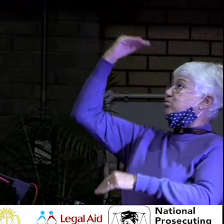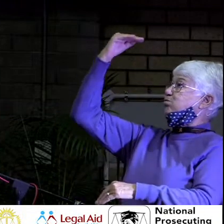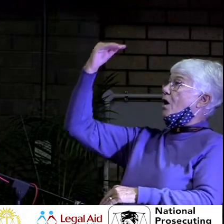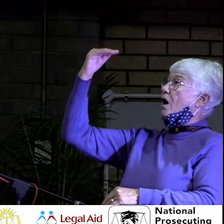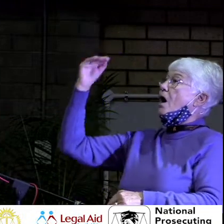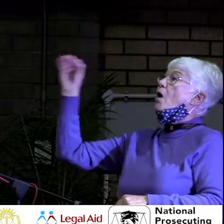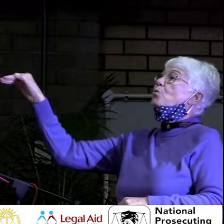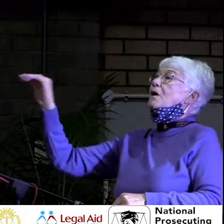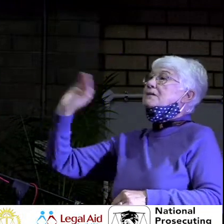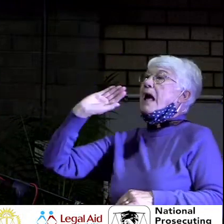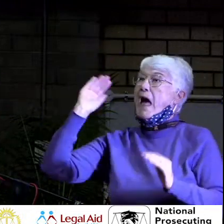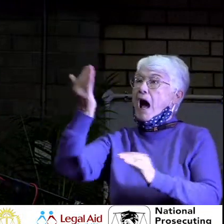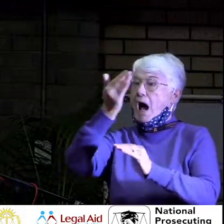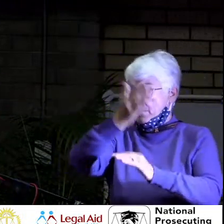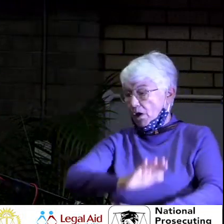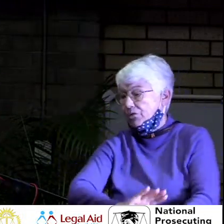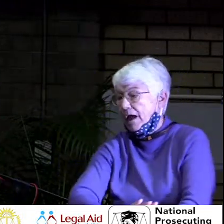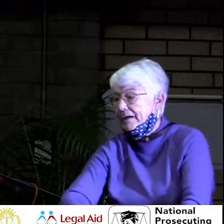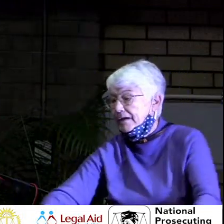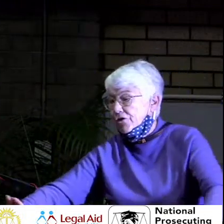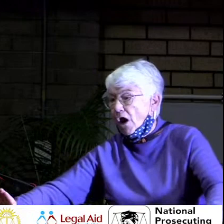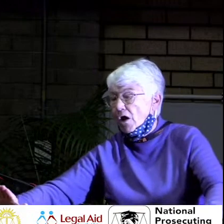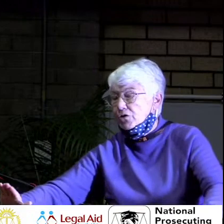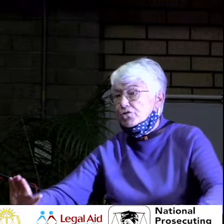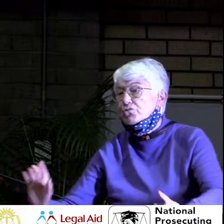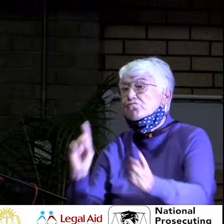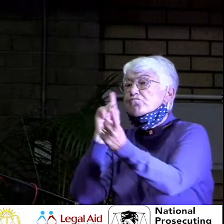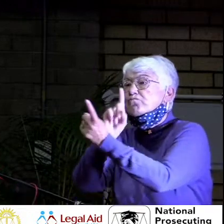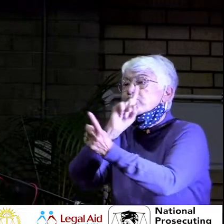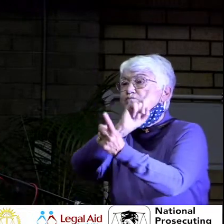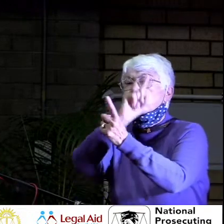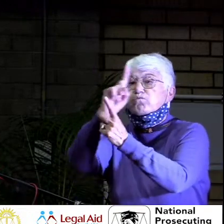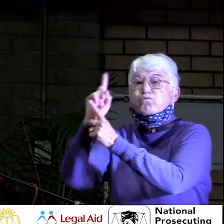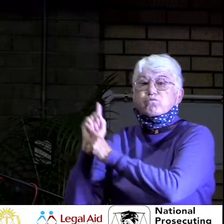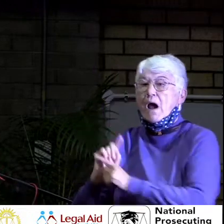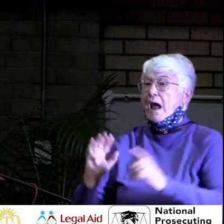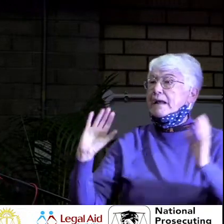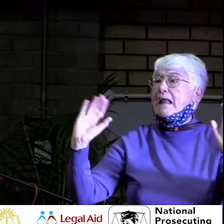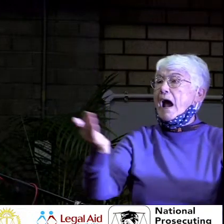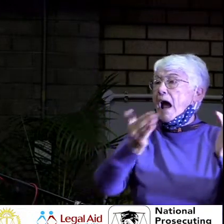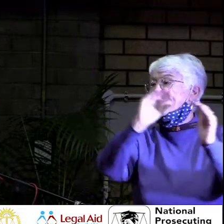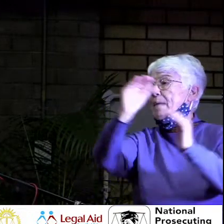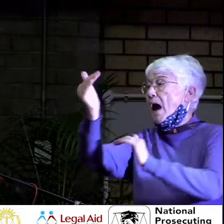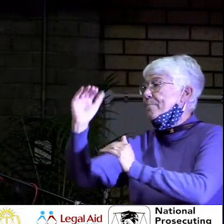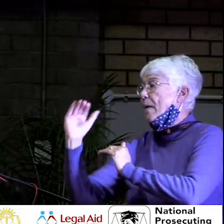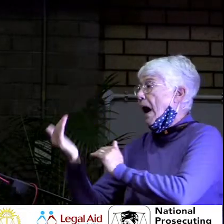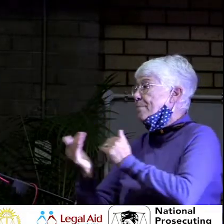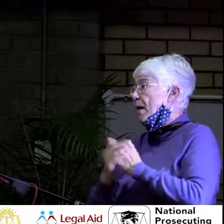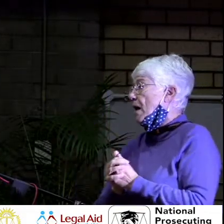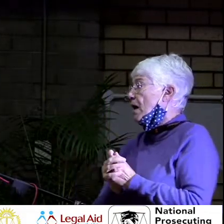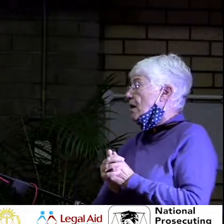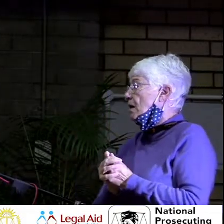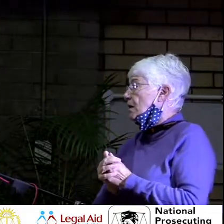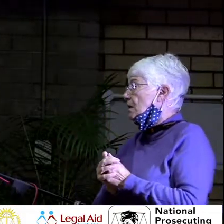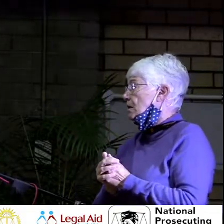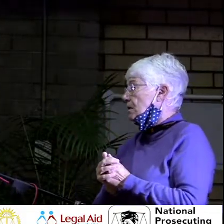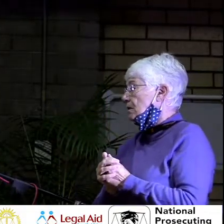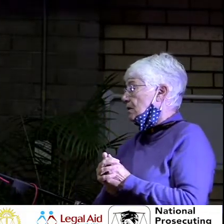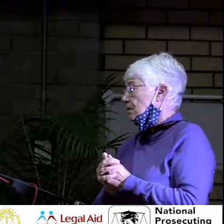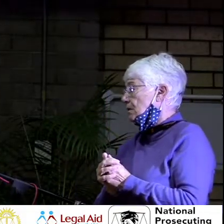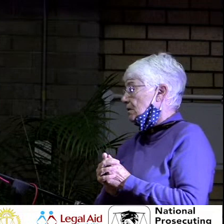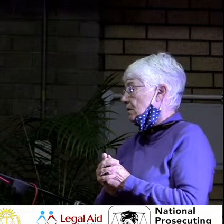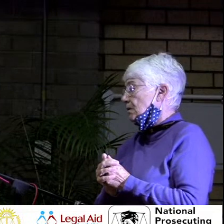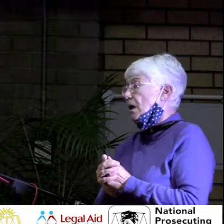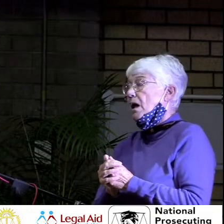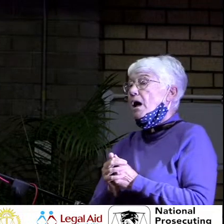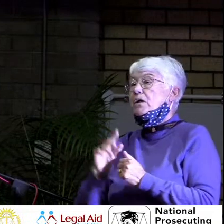What am I talking about? What am I referring to? Allow me for a second just to go and inform you about a very, very relevant